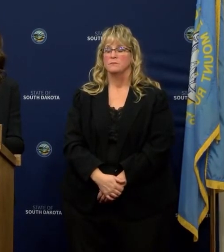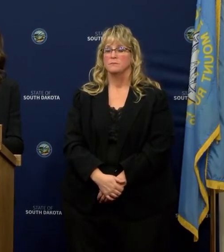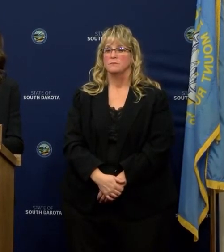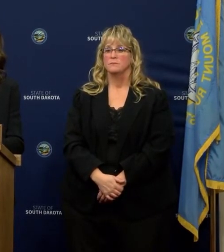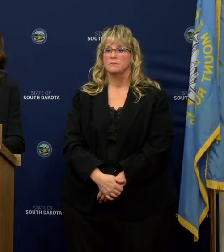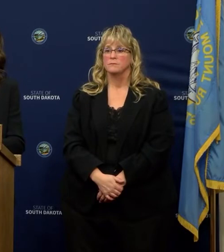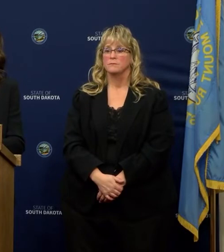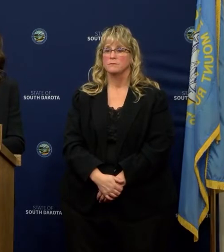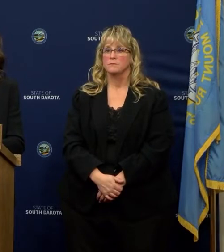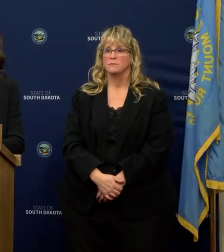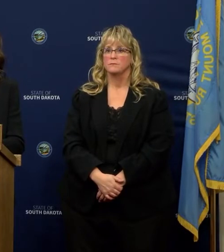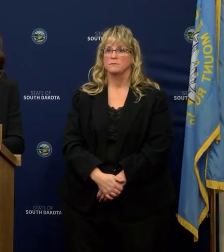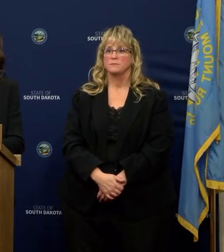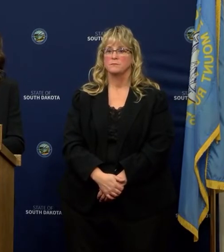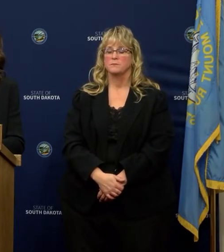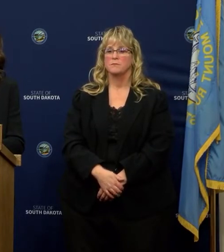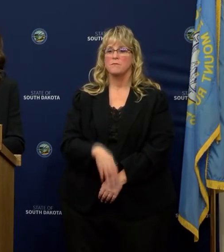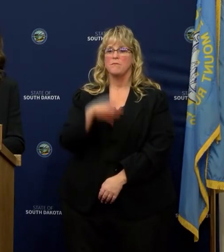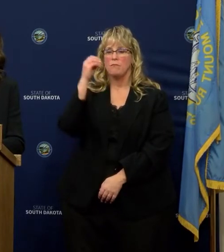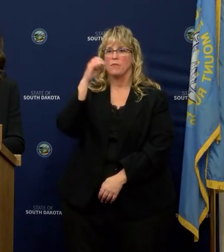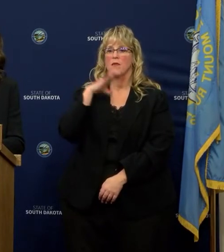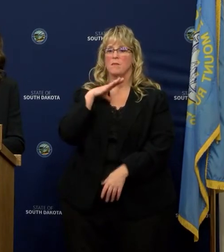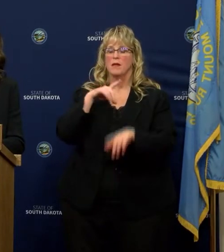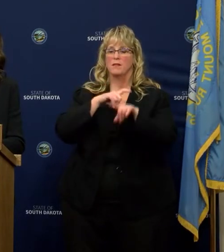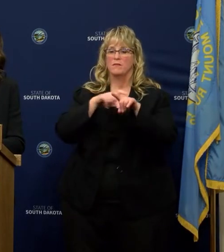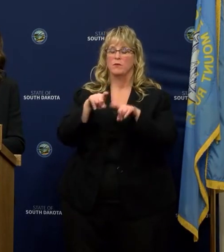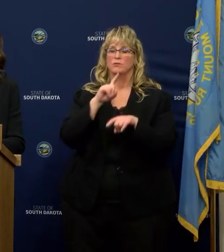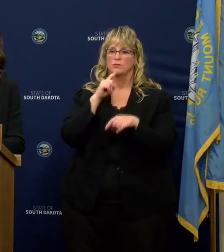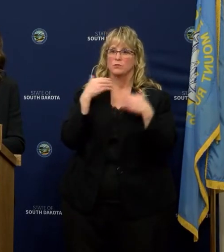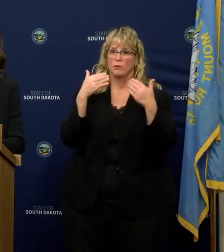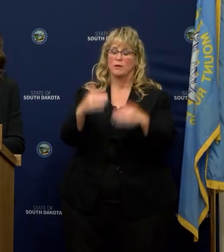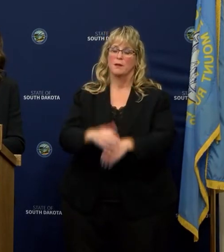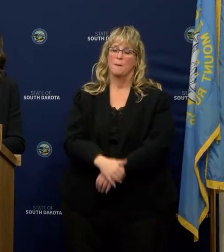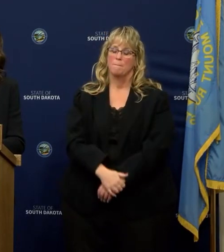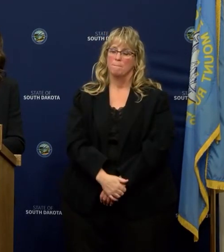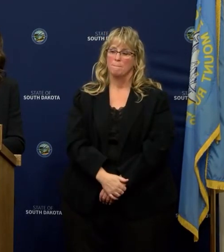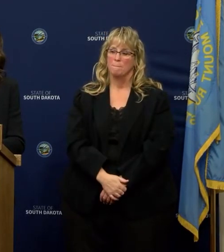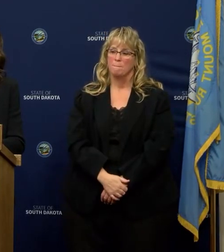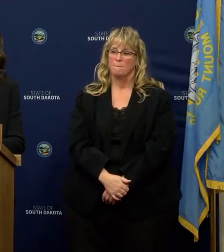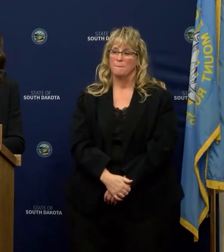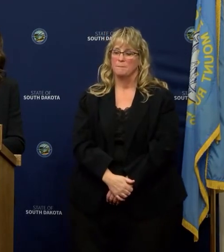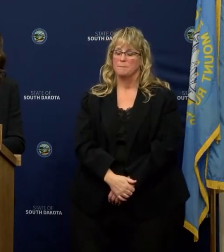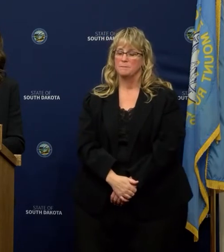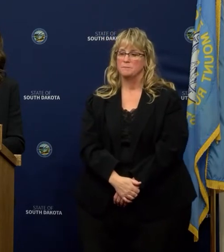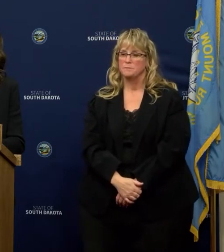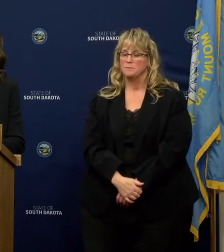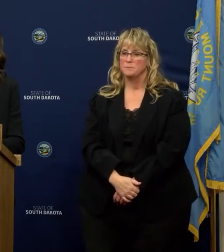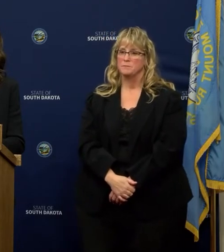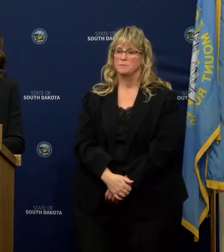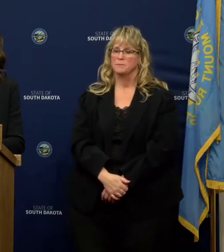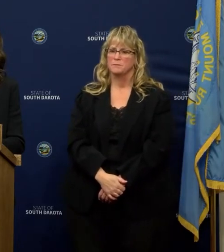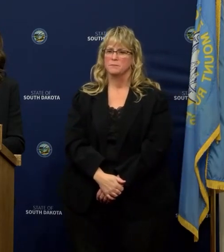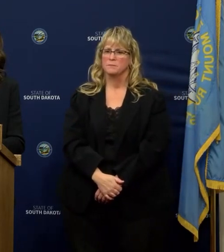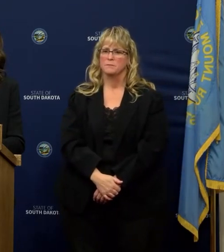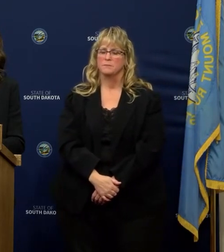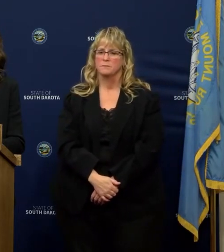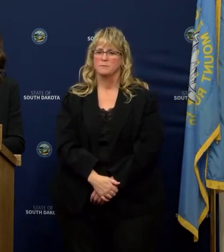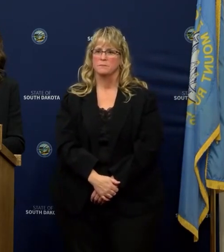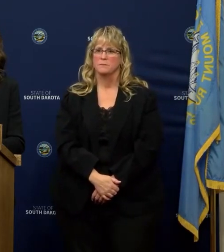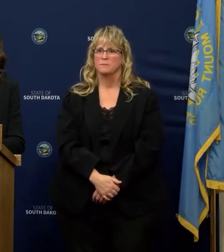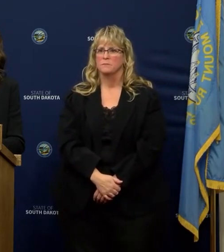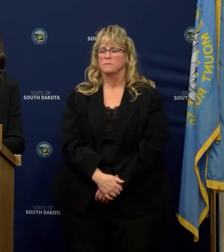Governor, this is Stephen Gleason. Sure, go ahead, Stephen. So, can you tell me a little bit about what the plan